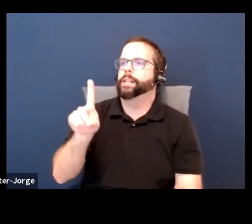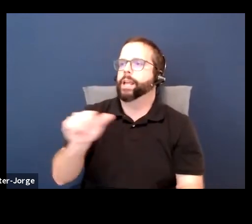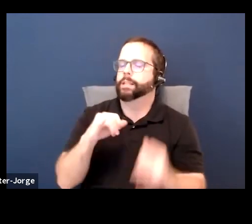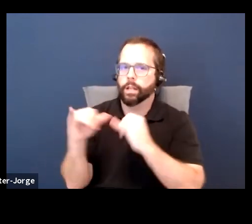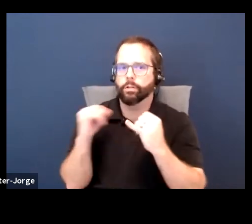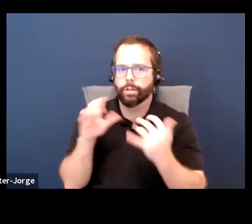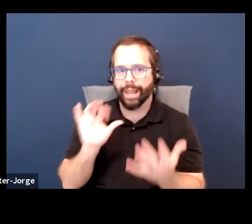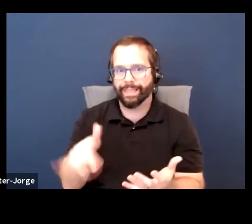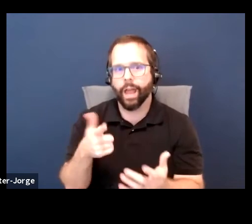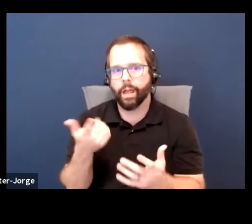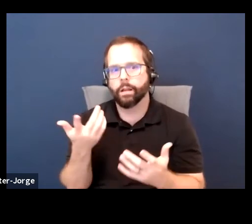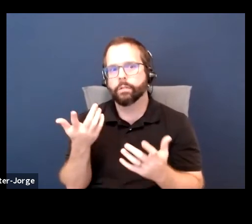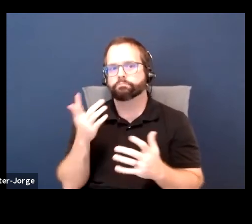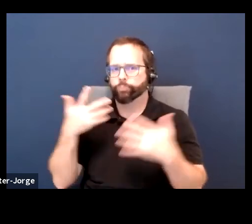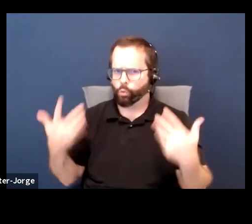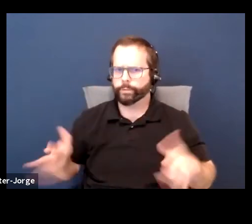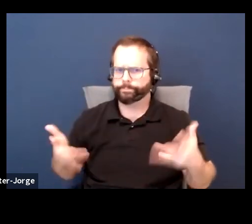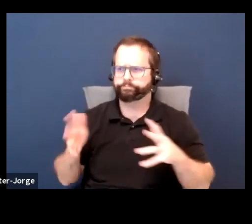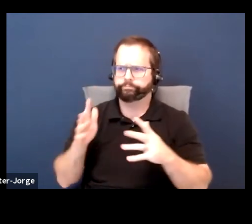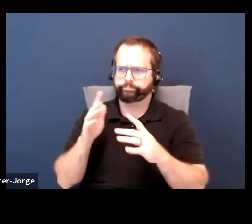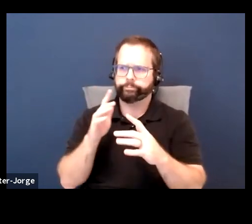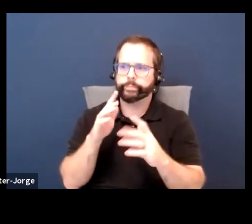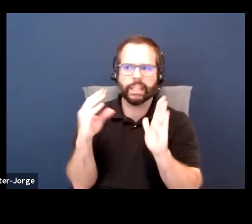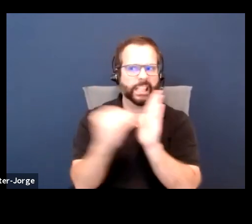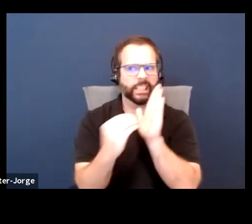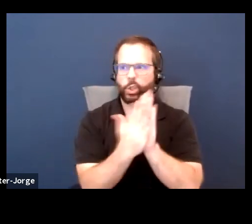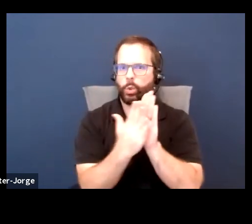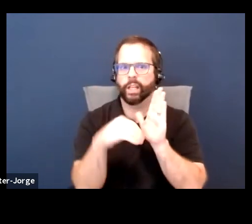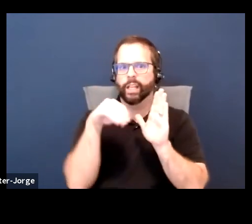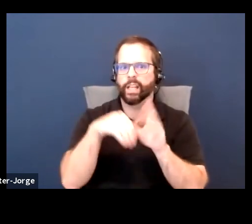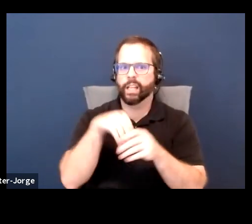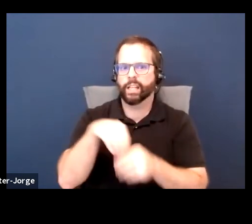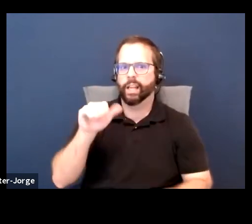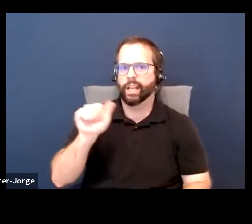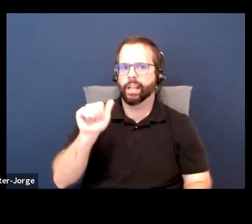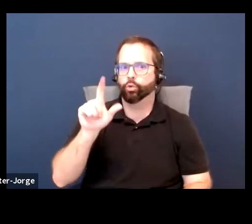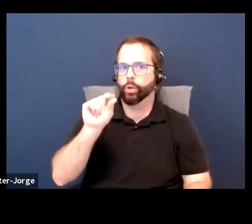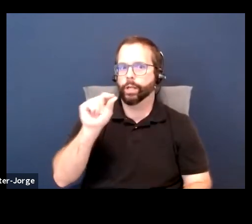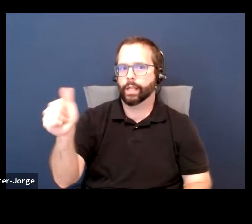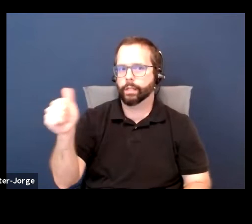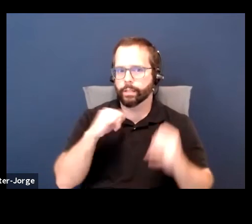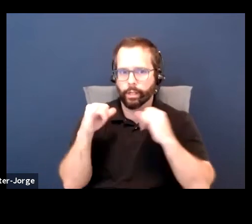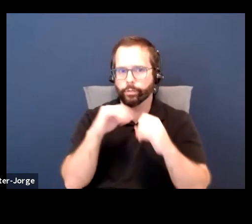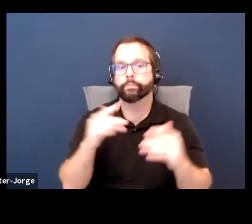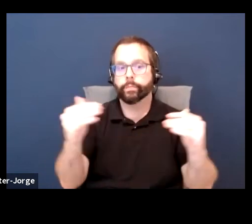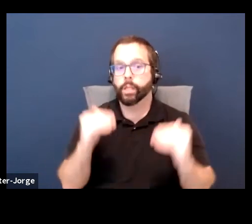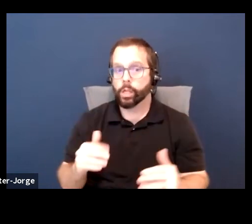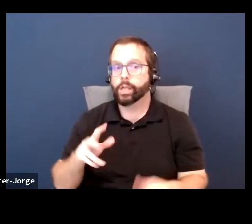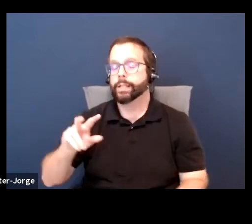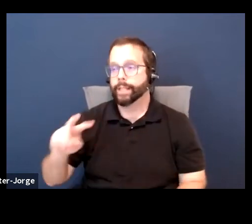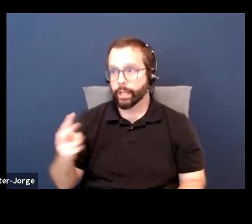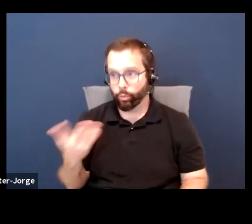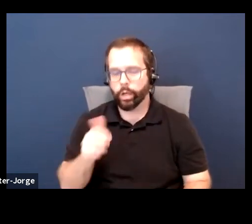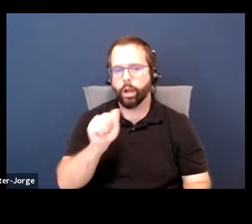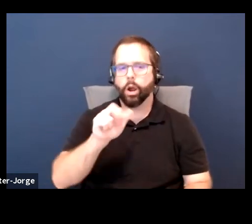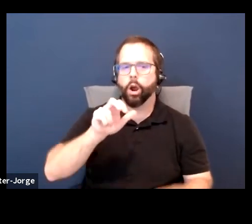Facilities. And then the second is the Architectural Barriers Act, which applies to facilities designed, built,